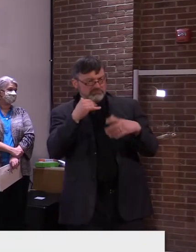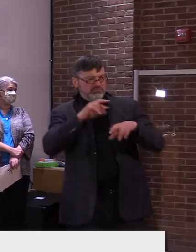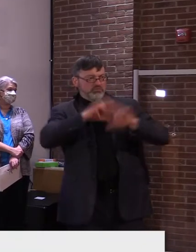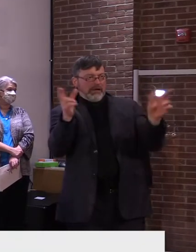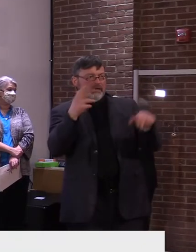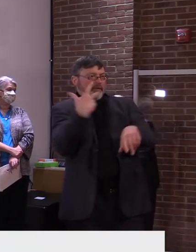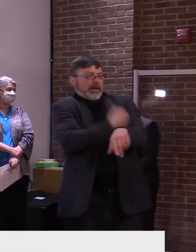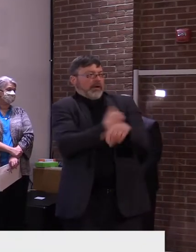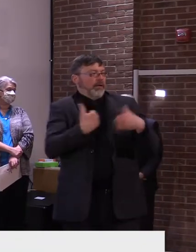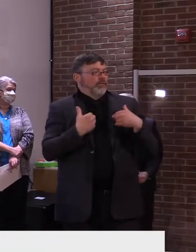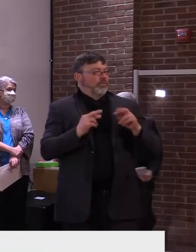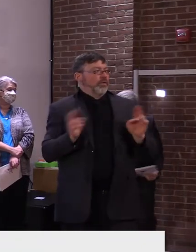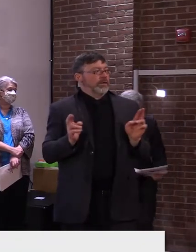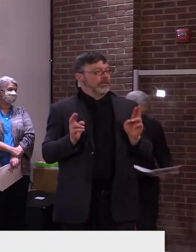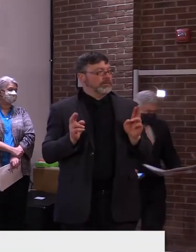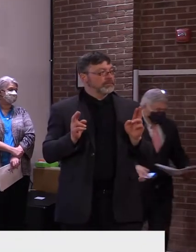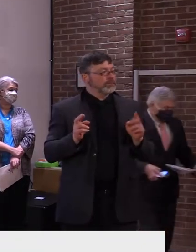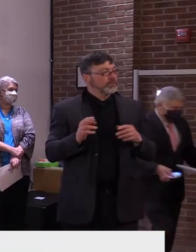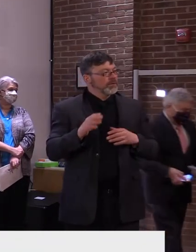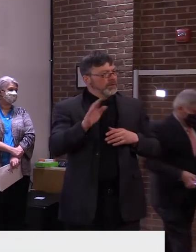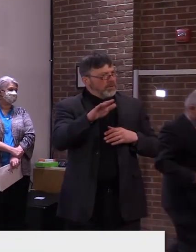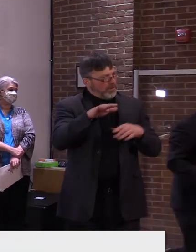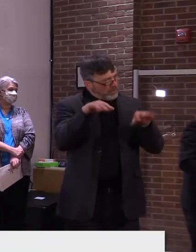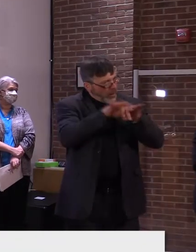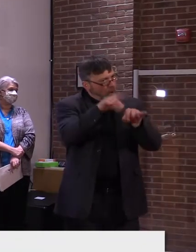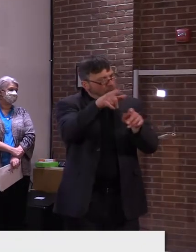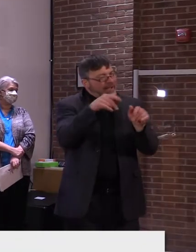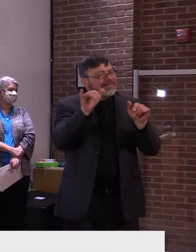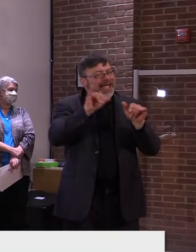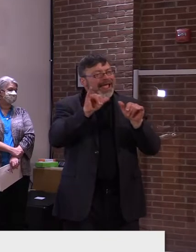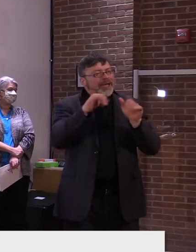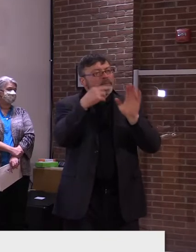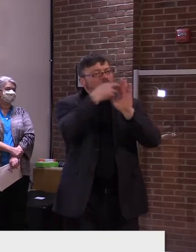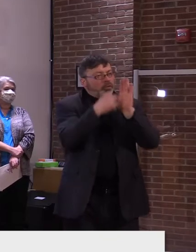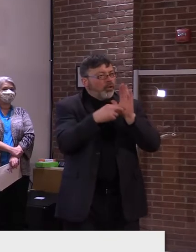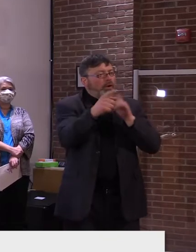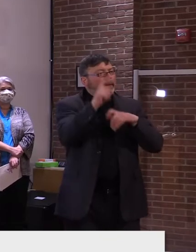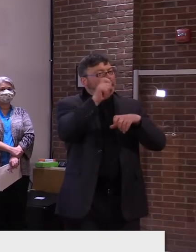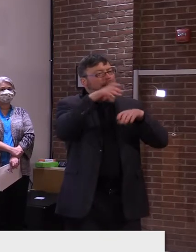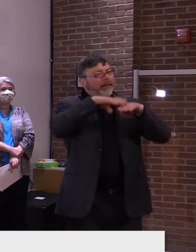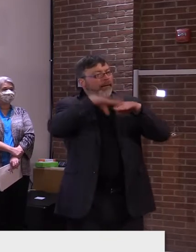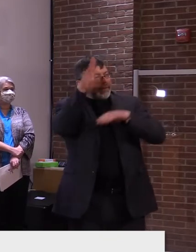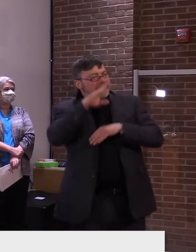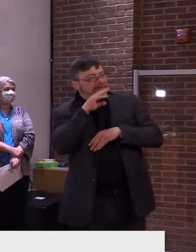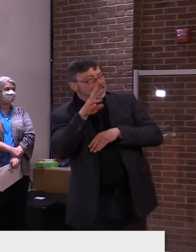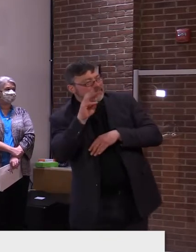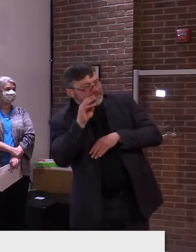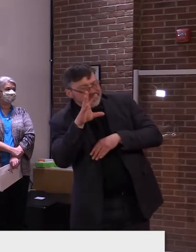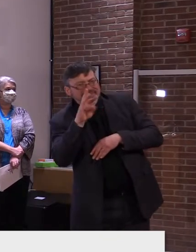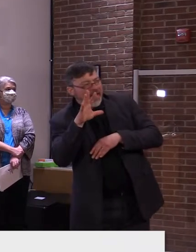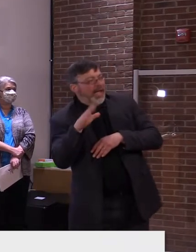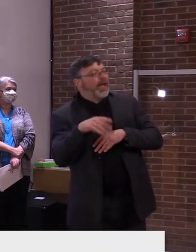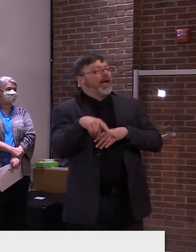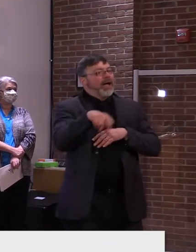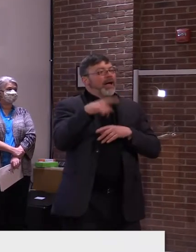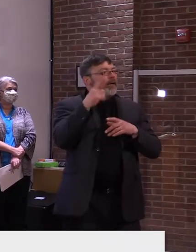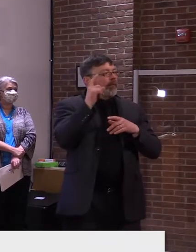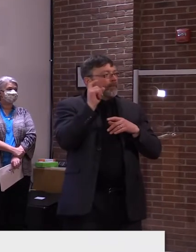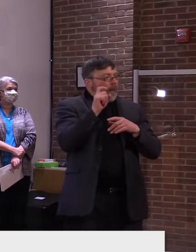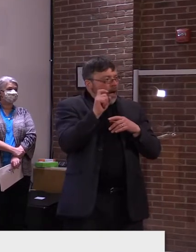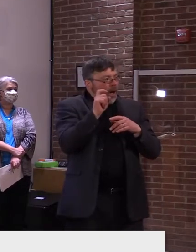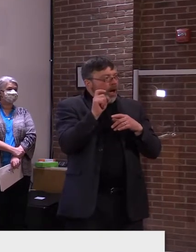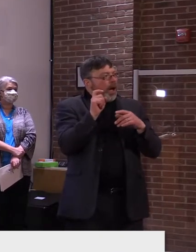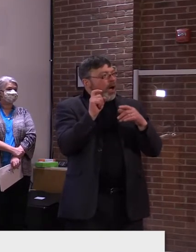or older, or age 16 or older with a high-risk health condition. We now have 262